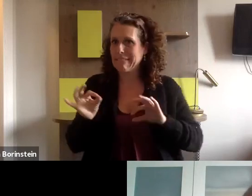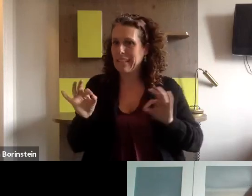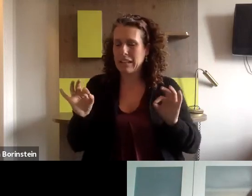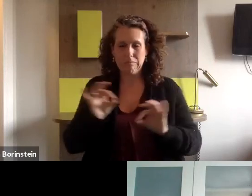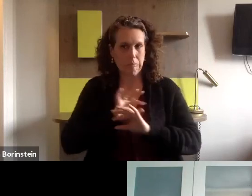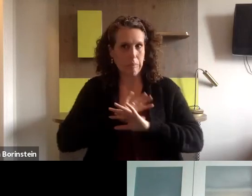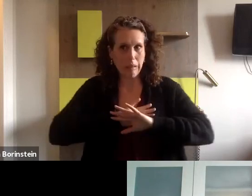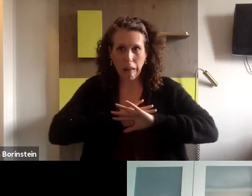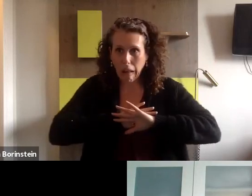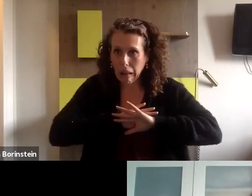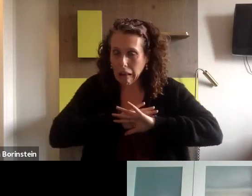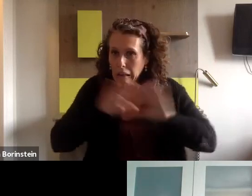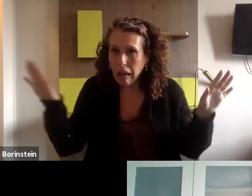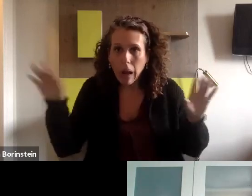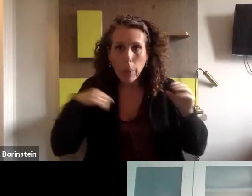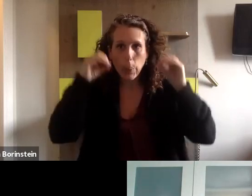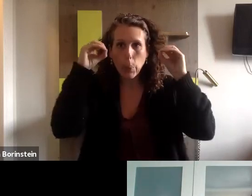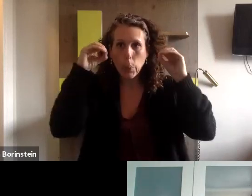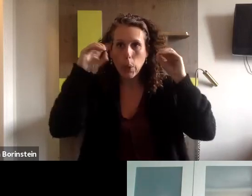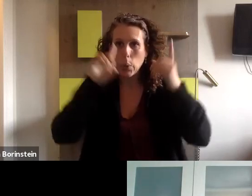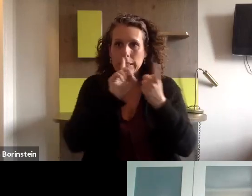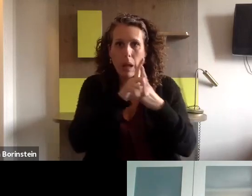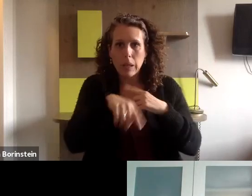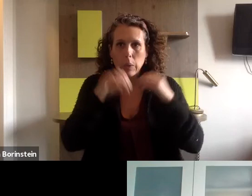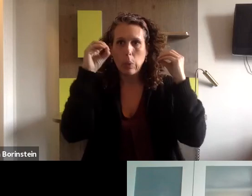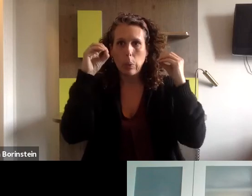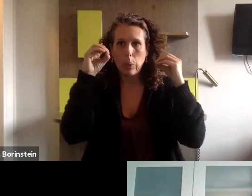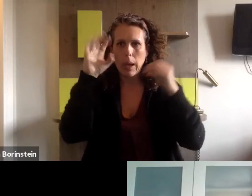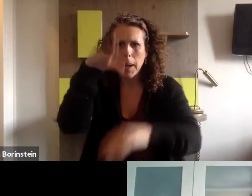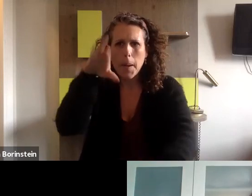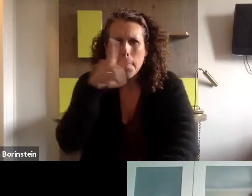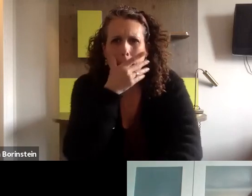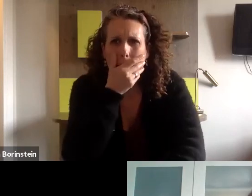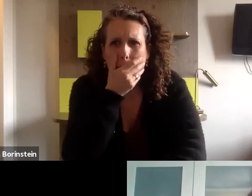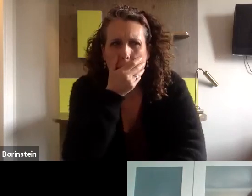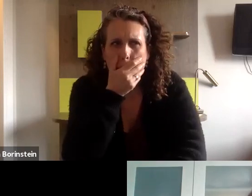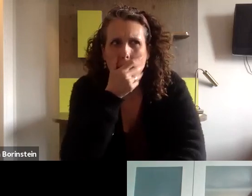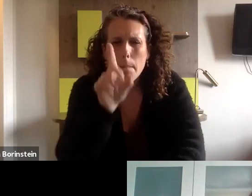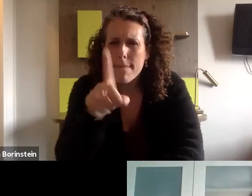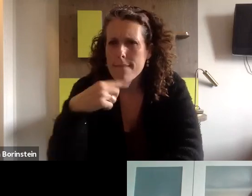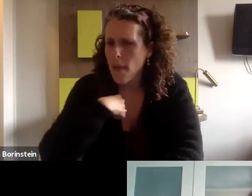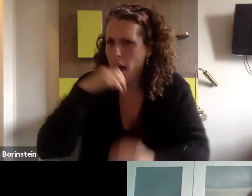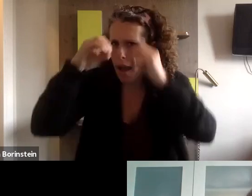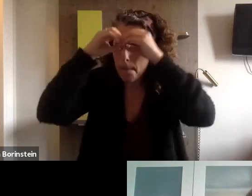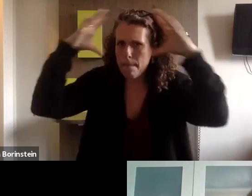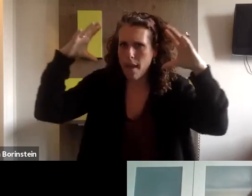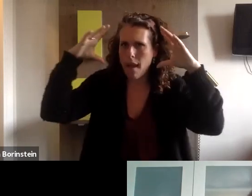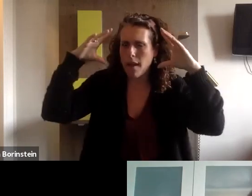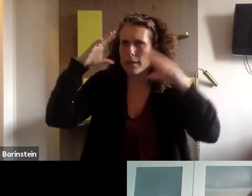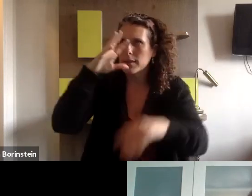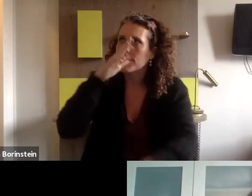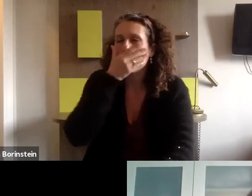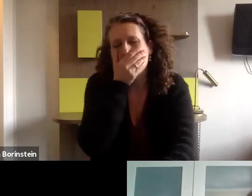idea. No idea. Can't respond to that. Sorry. Okay. But what I could imagine, I mean, it's a totally different scenario, but